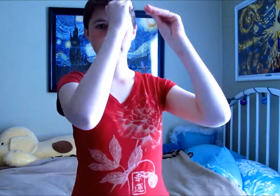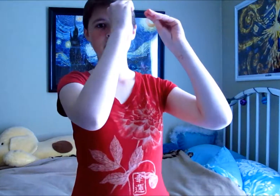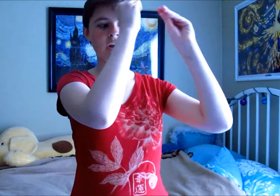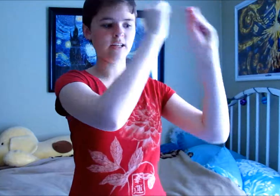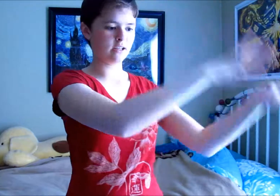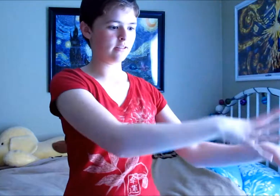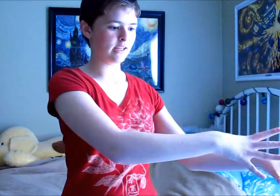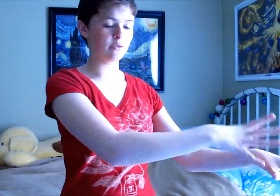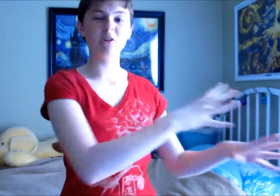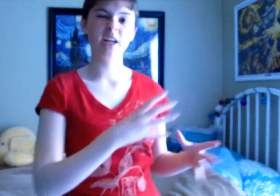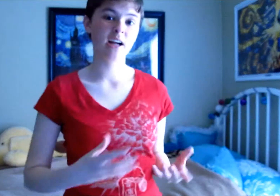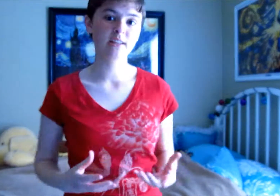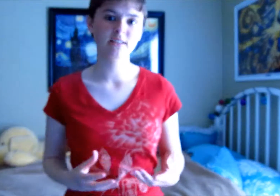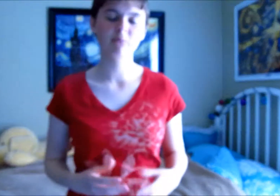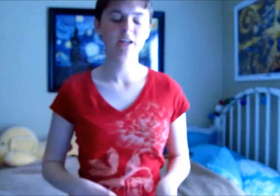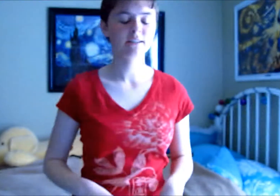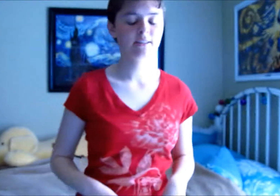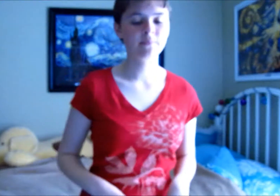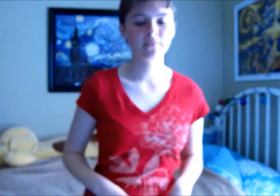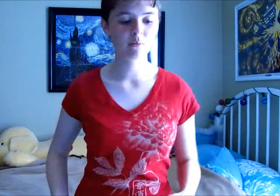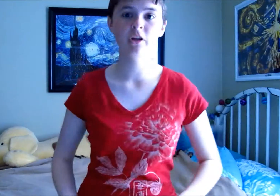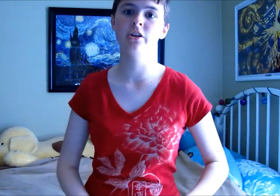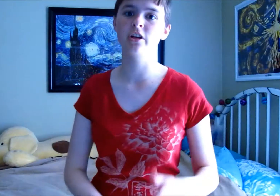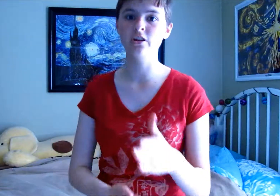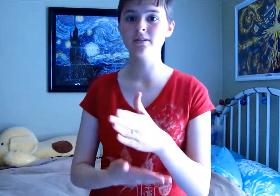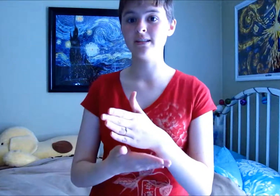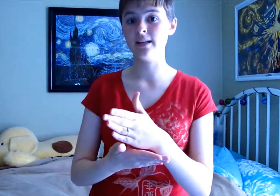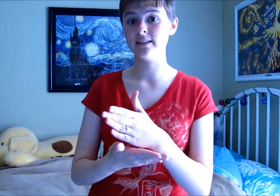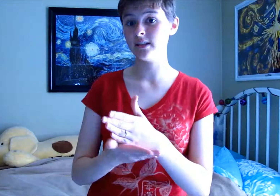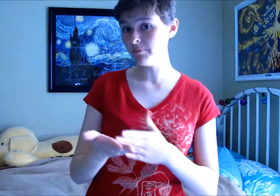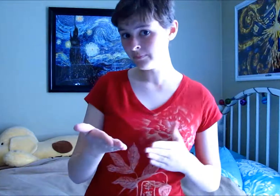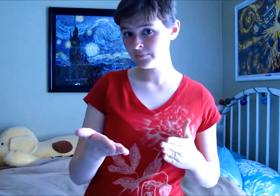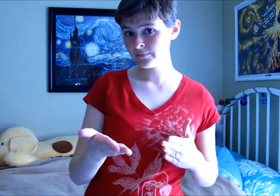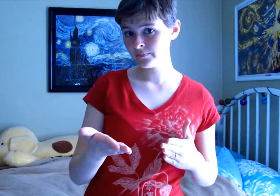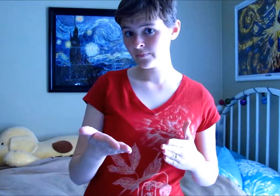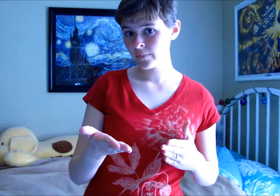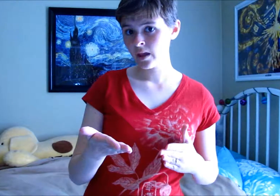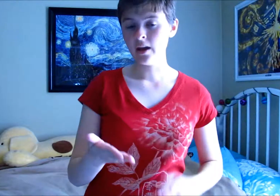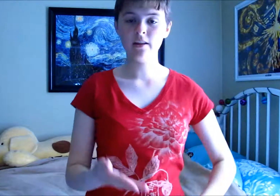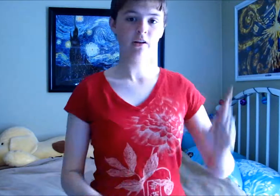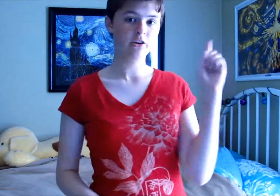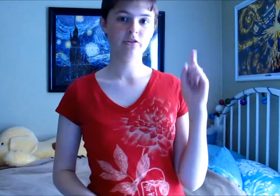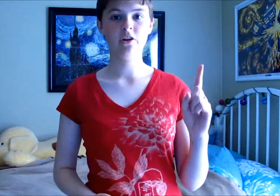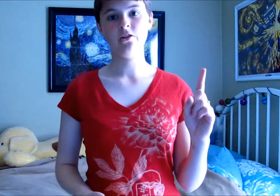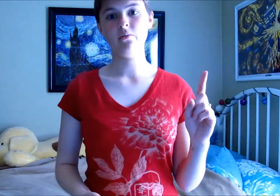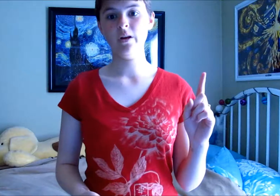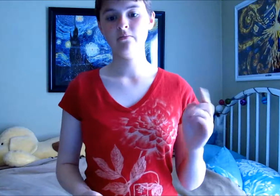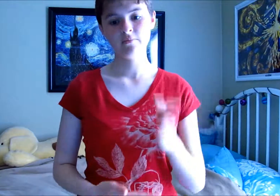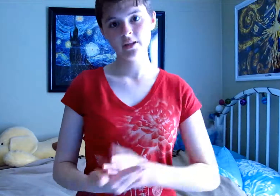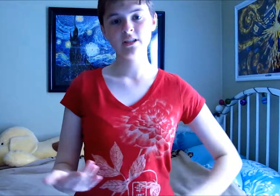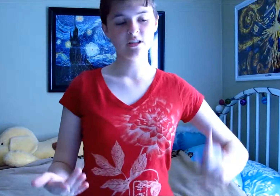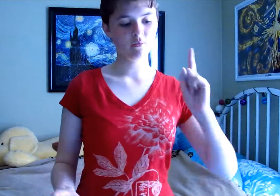your ideas and you're putting it on someone else. Someone, you're going to use the sign some, and then you're just going to do one.